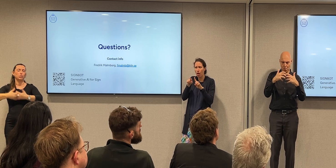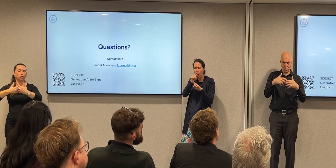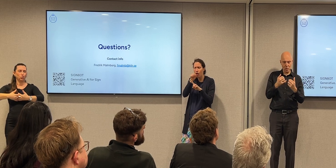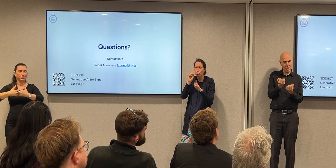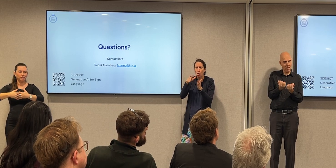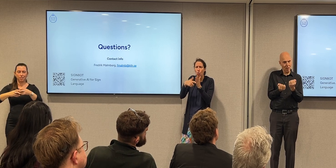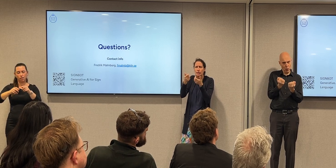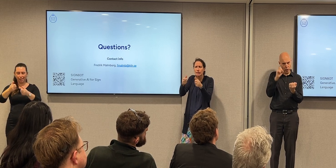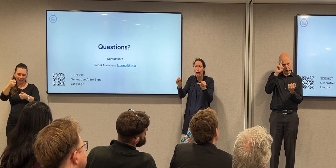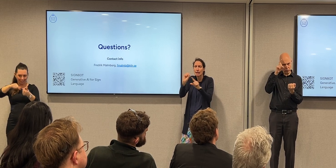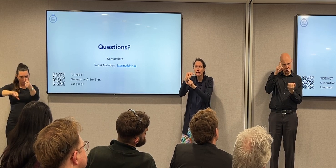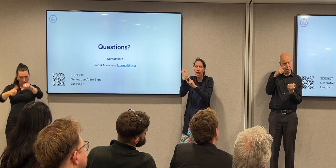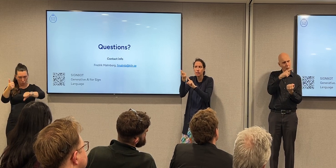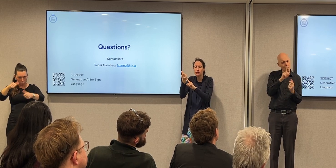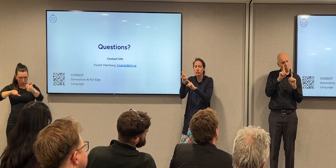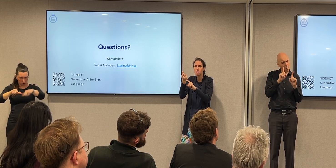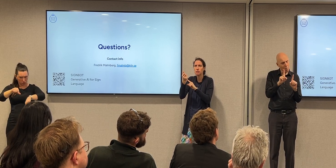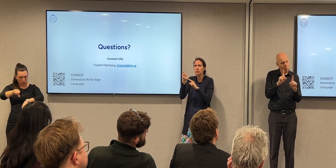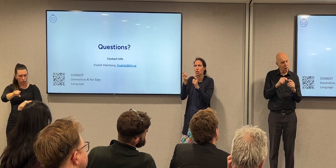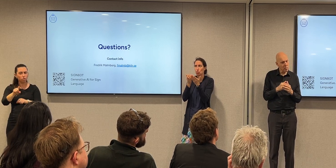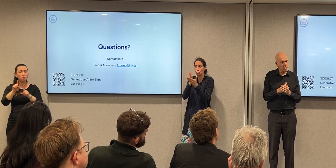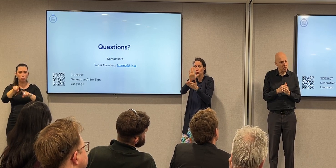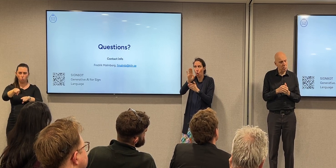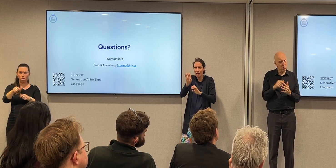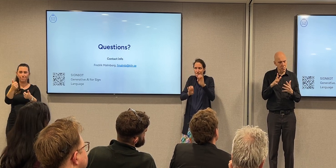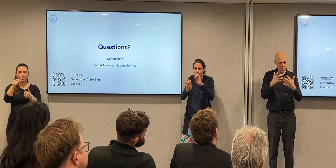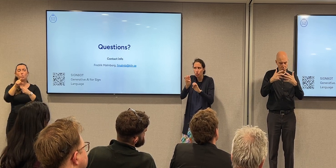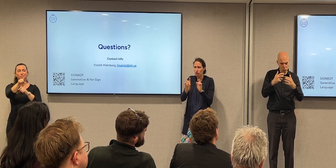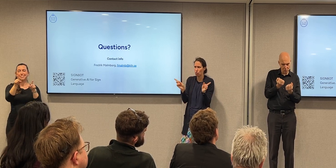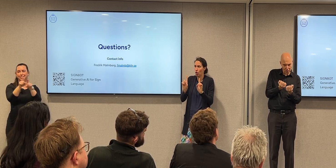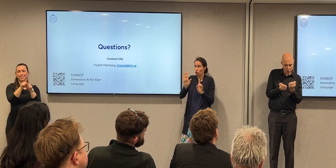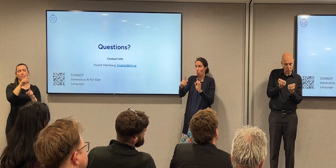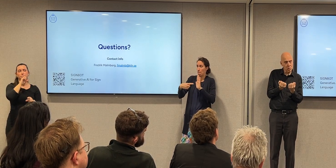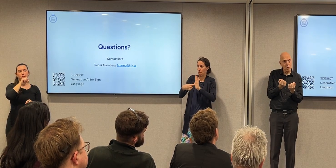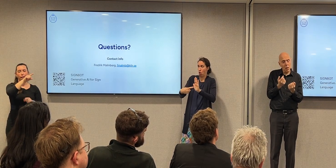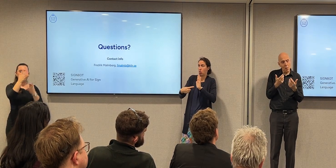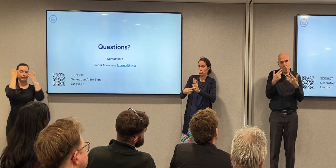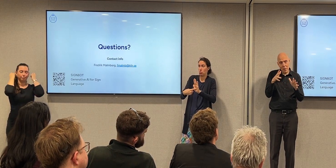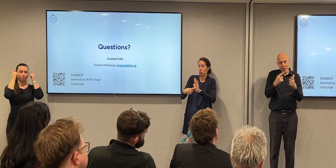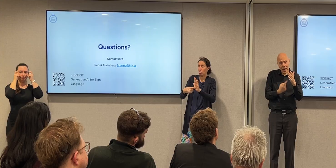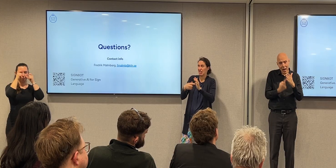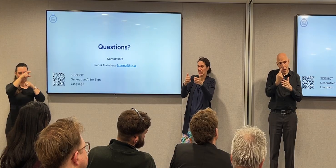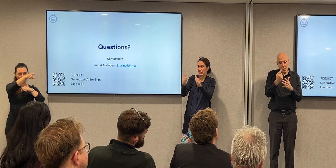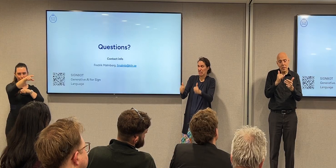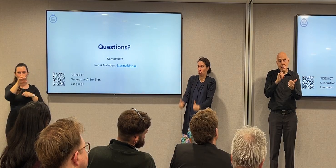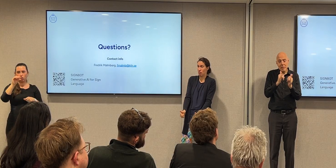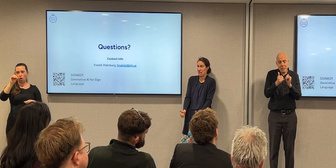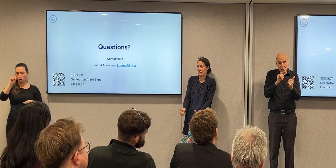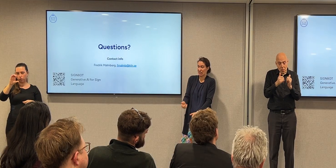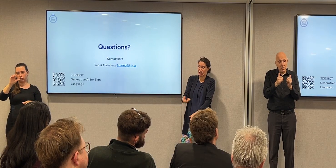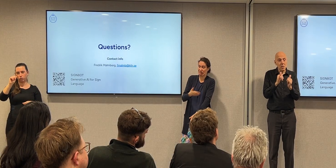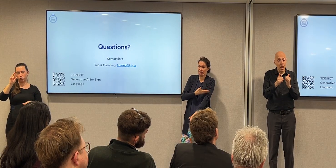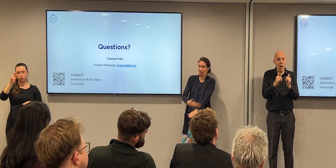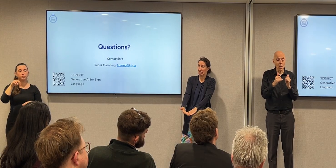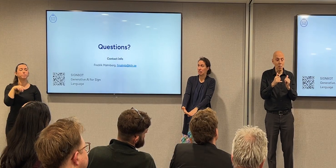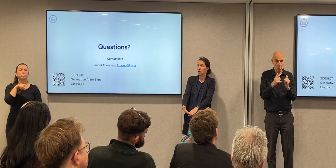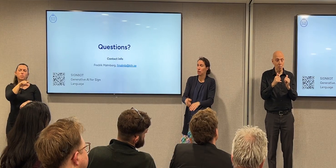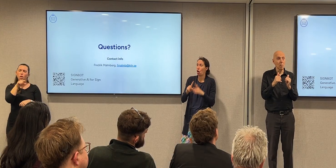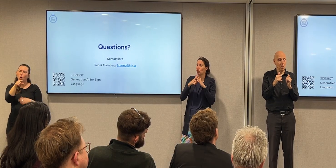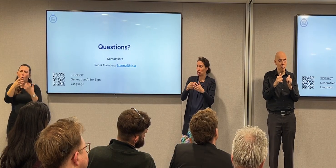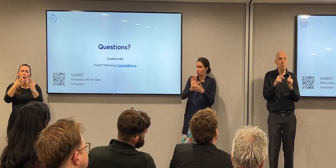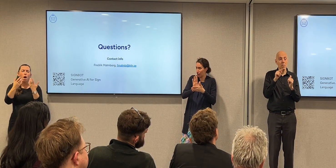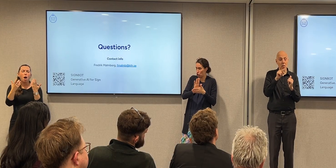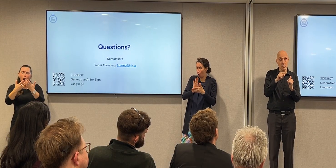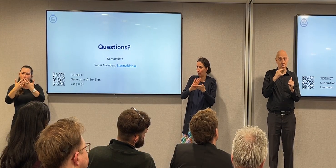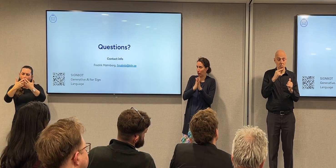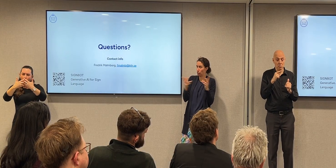notice any cases through that evaluation where your model actually deteriorates the original inputs? Like, is